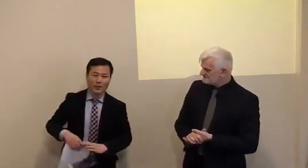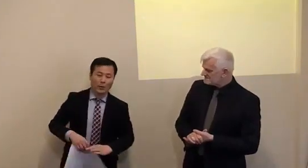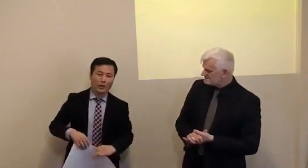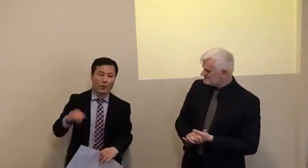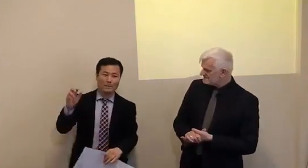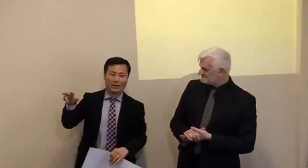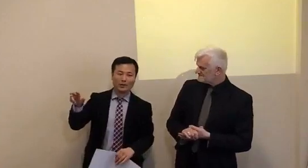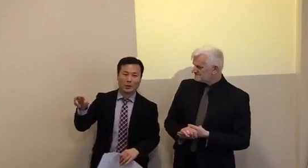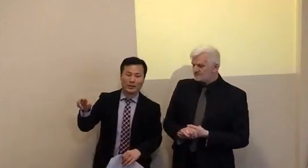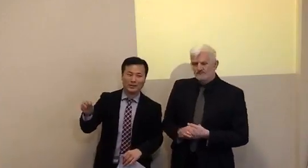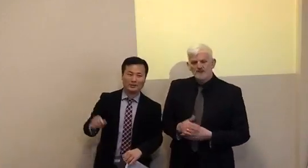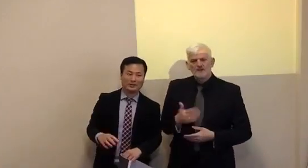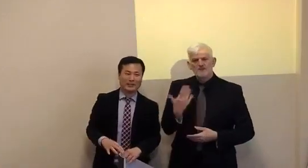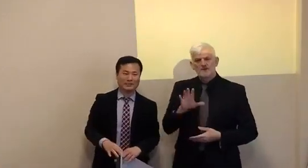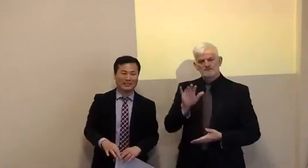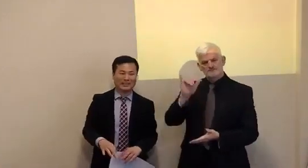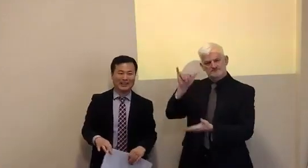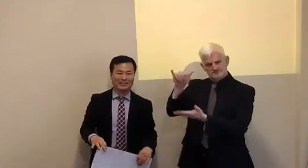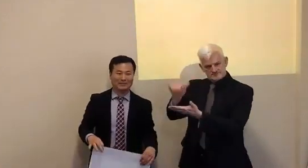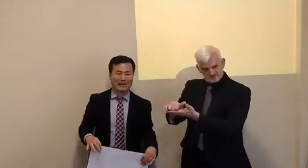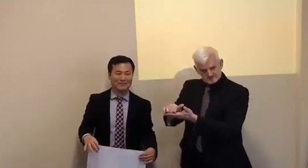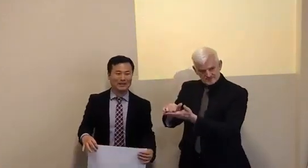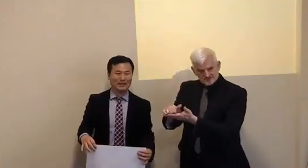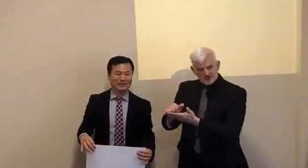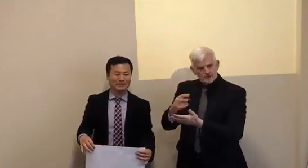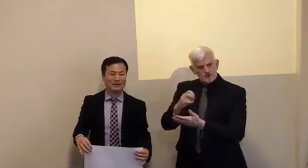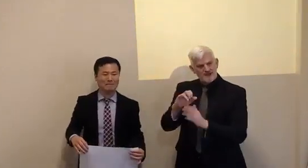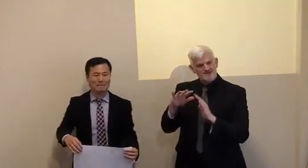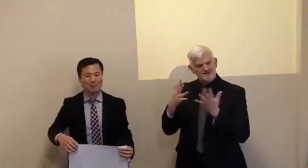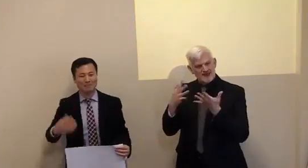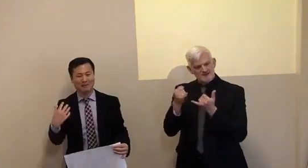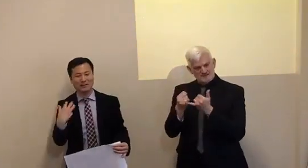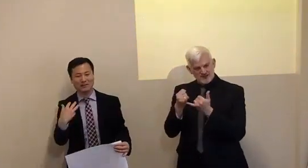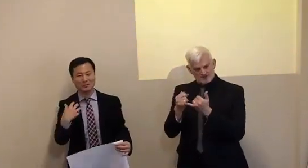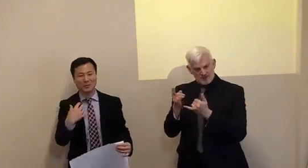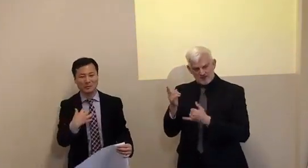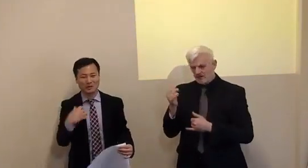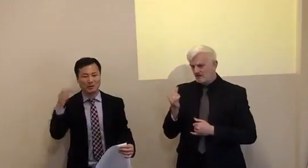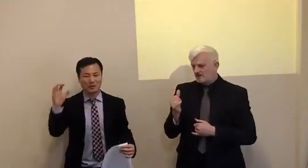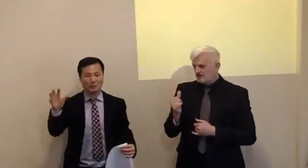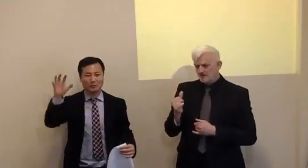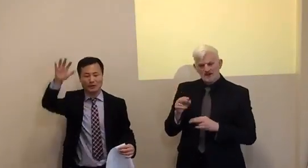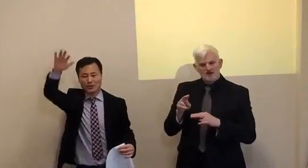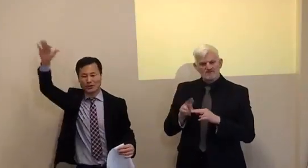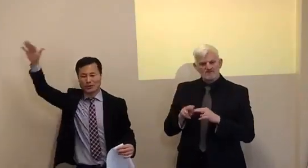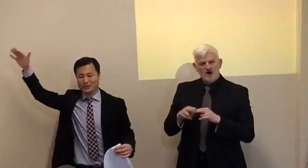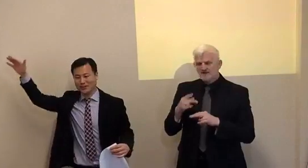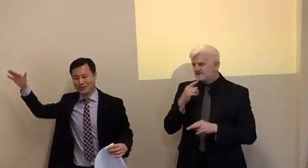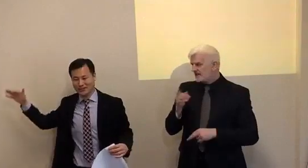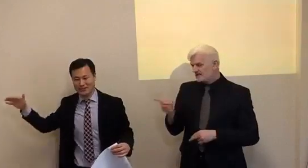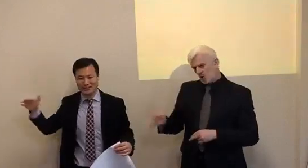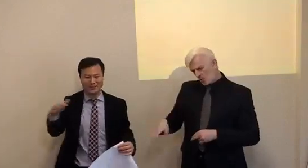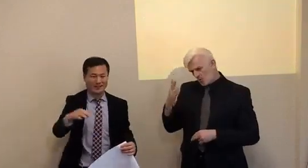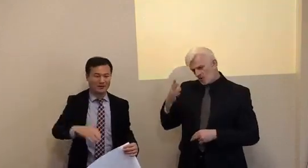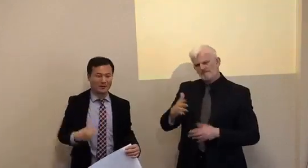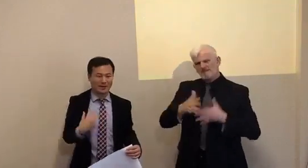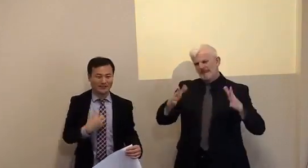When I went back to Korea 2010 September, my father wanted me to go to big church because I